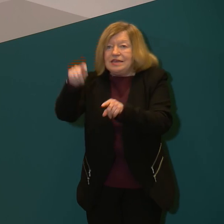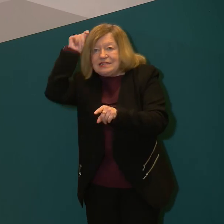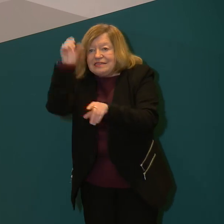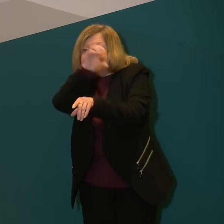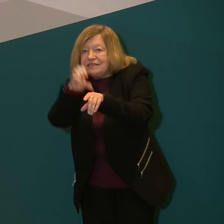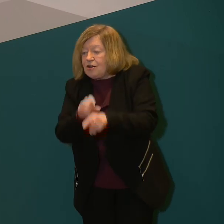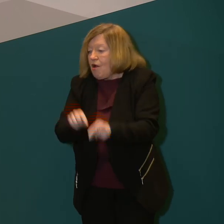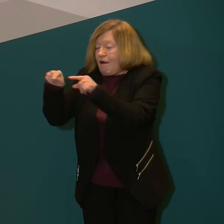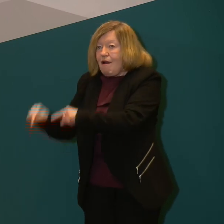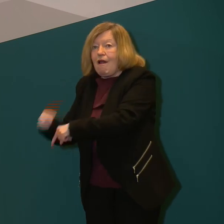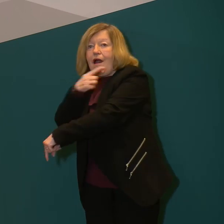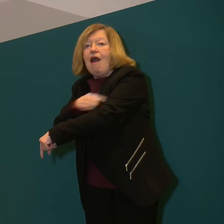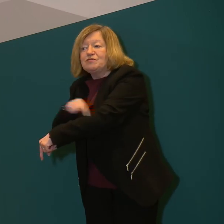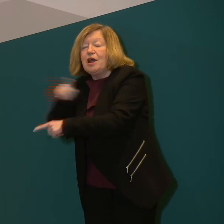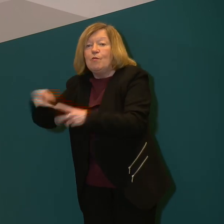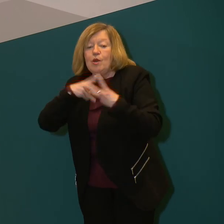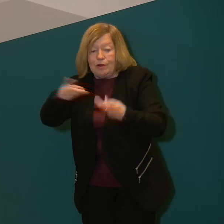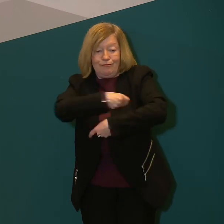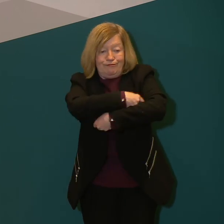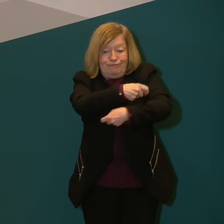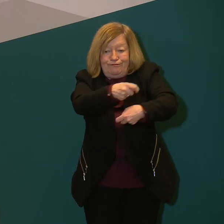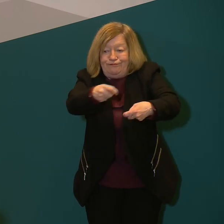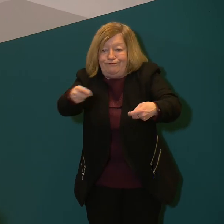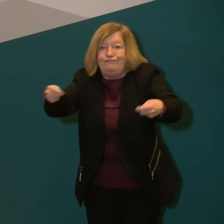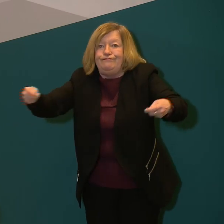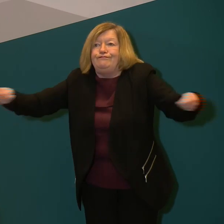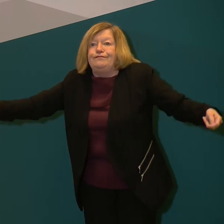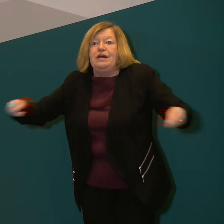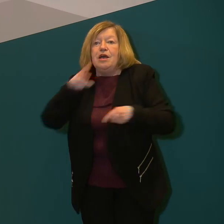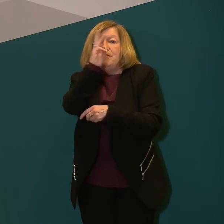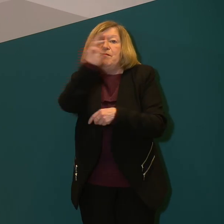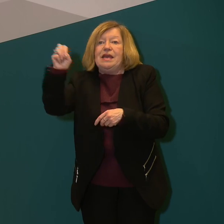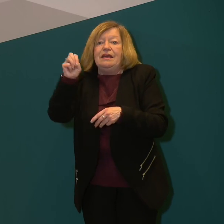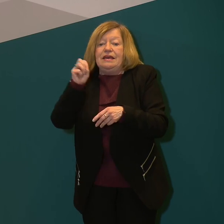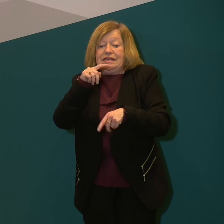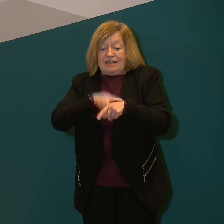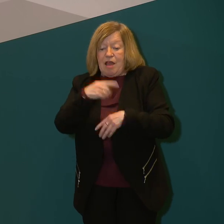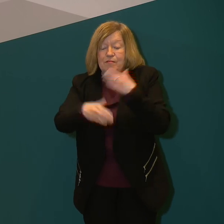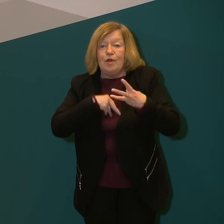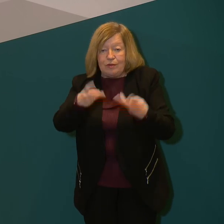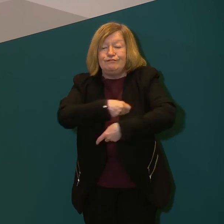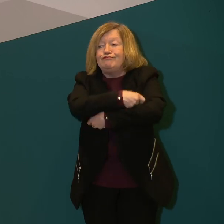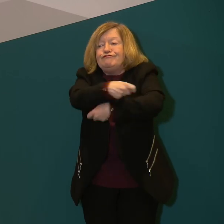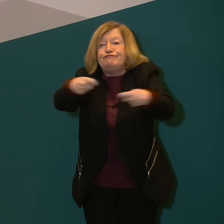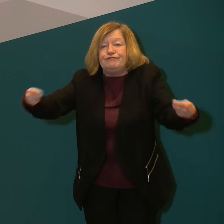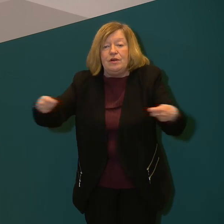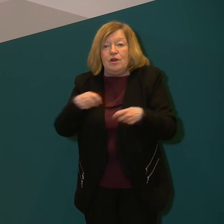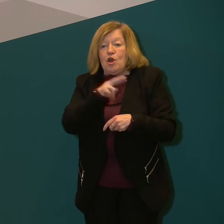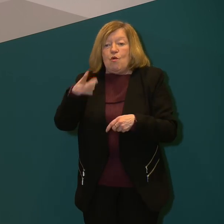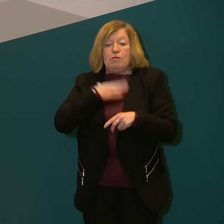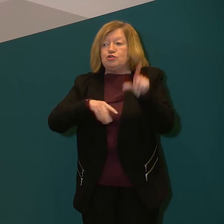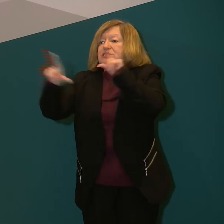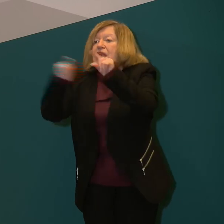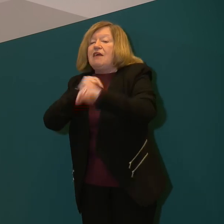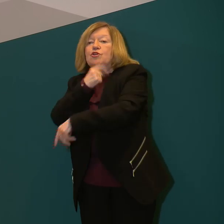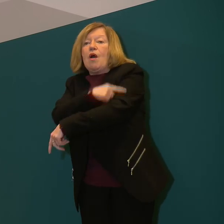hospital. And we will be distributing the PPE to the areas of greatest need in real time. I can assure you of that. It will not be selective to hospitals.